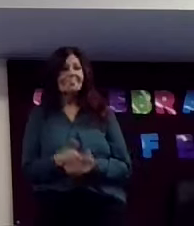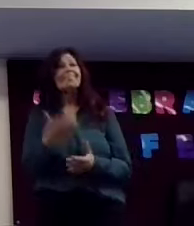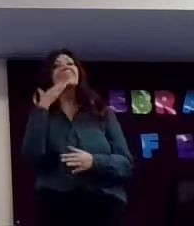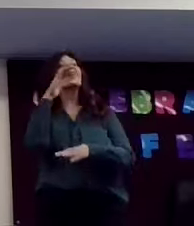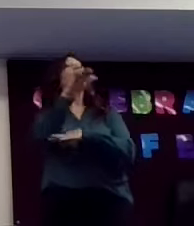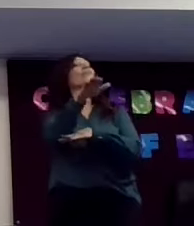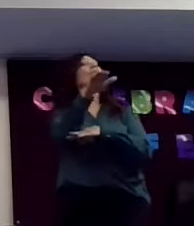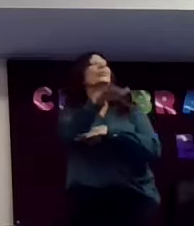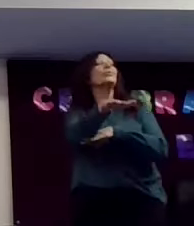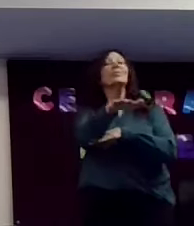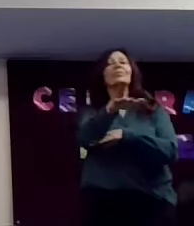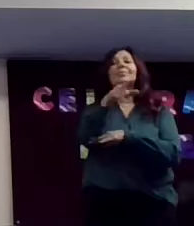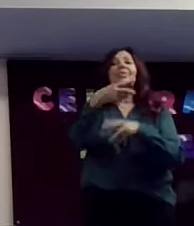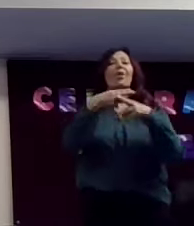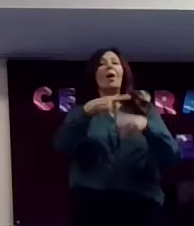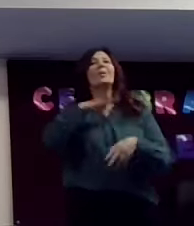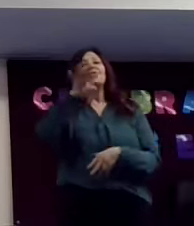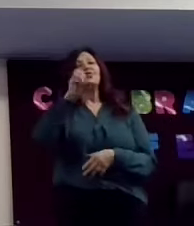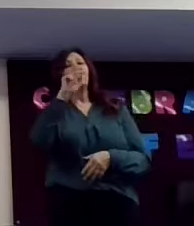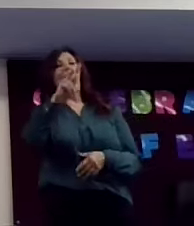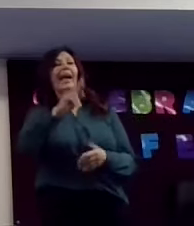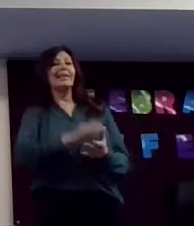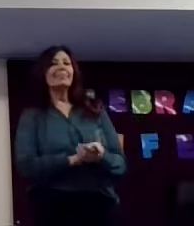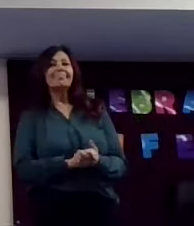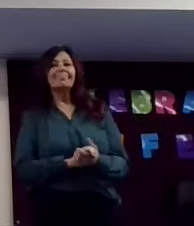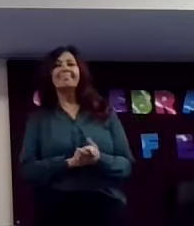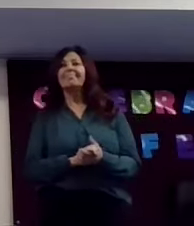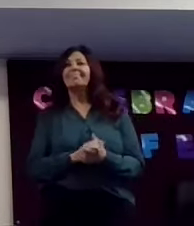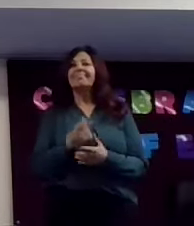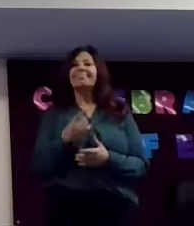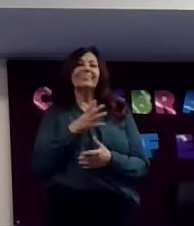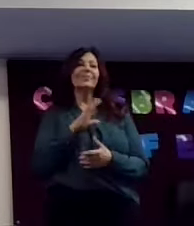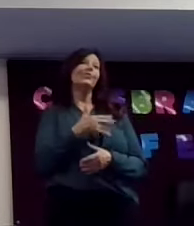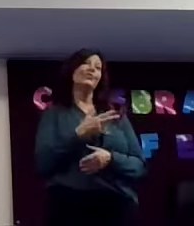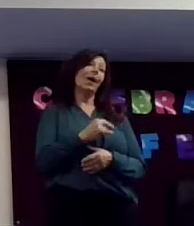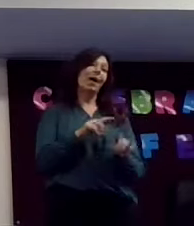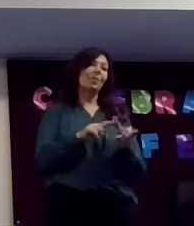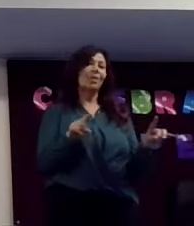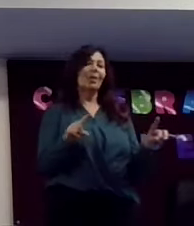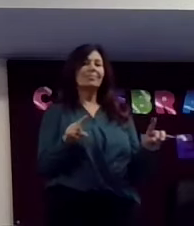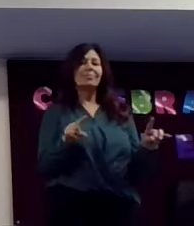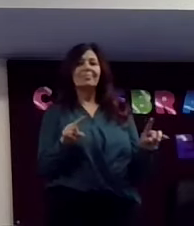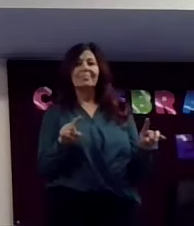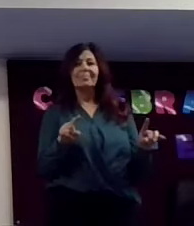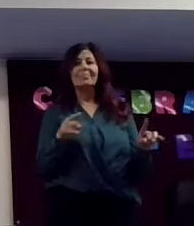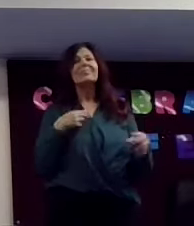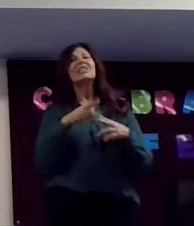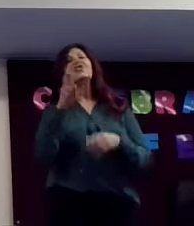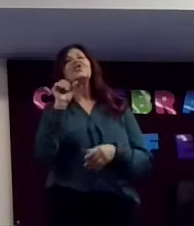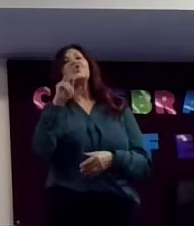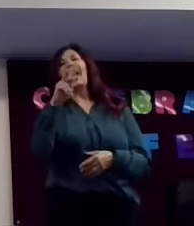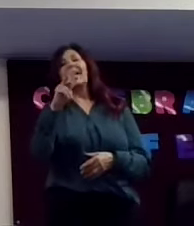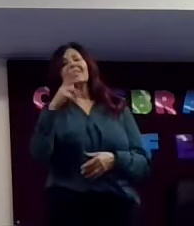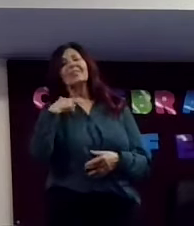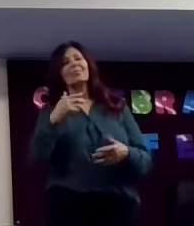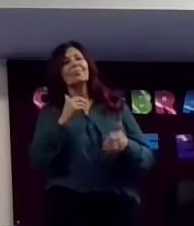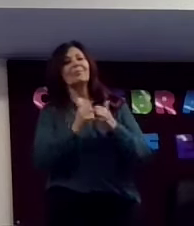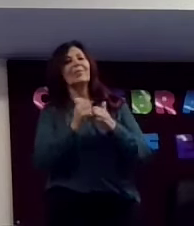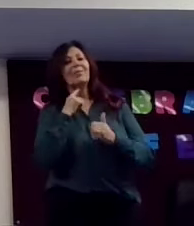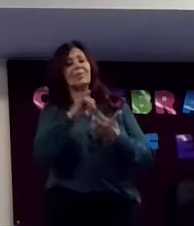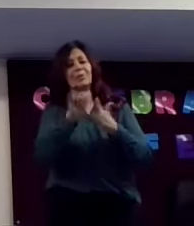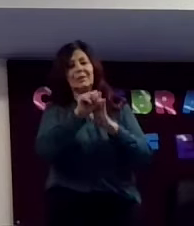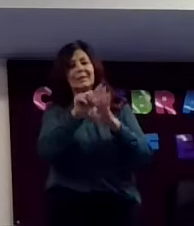Good afternoon. You can call me Jack. It's officially John, but my name is Jack Moretti. I'm running for New York